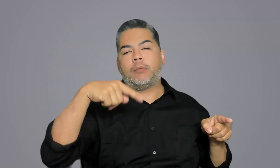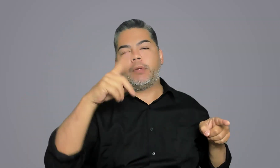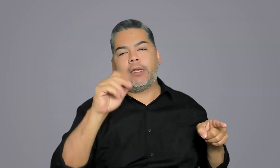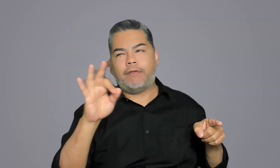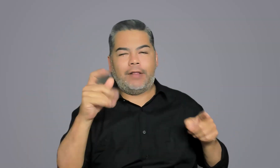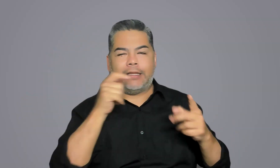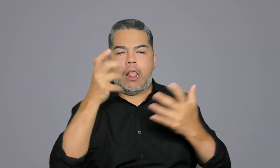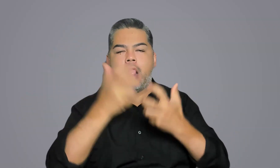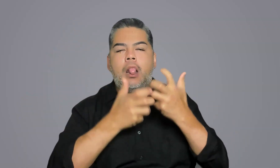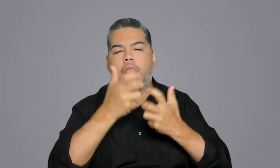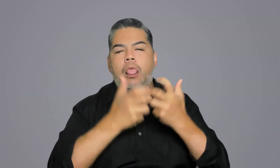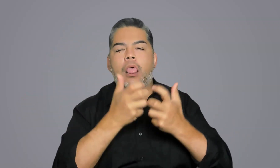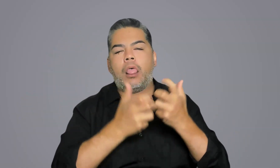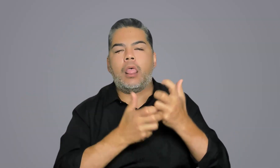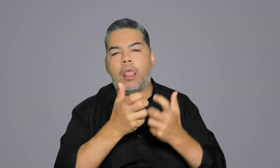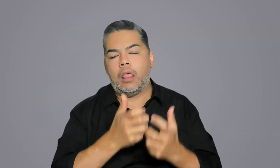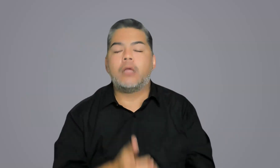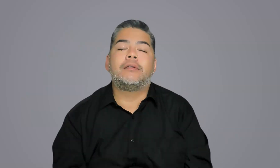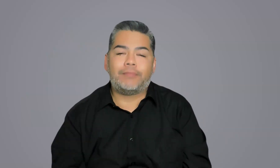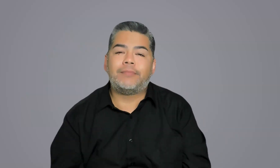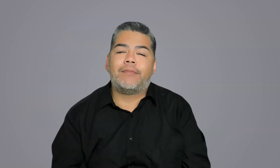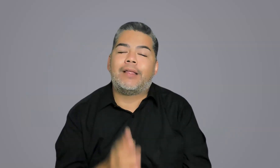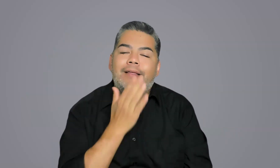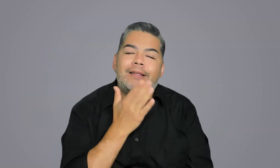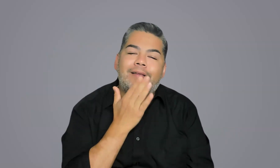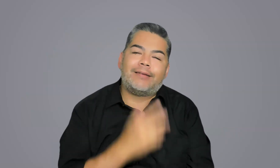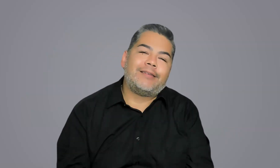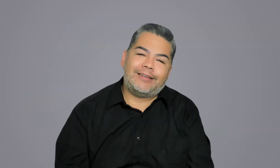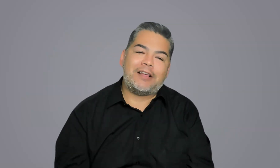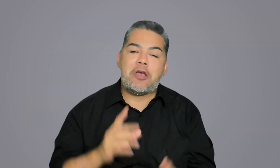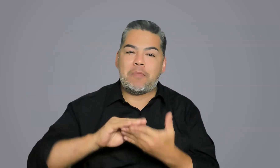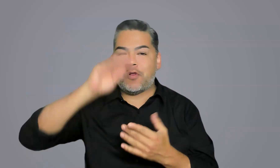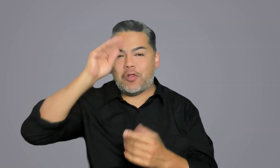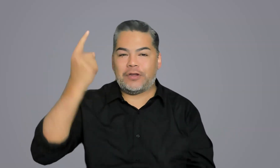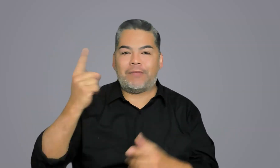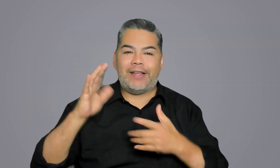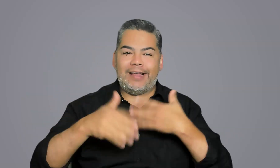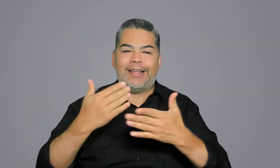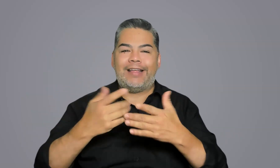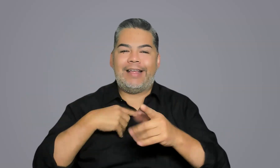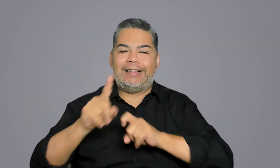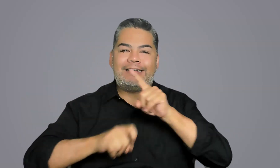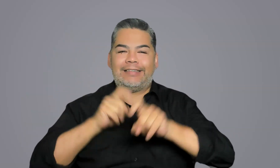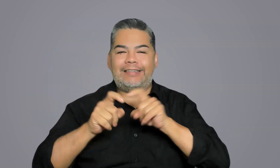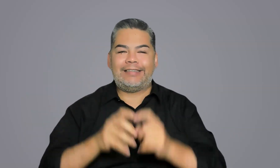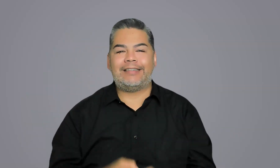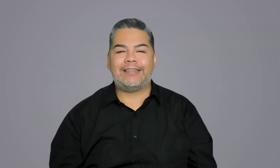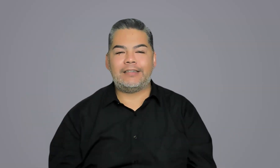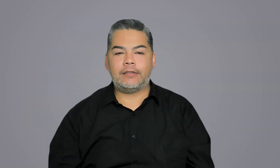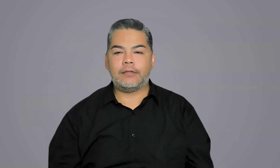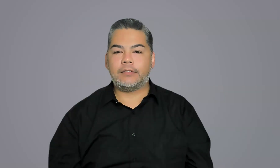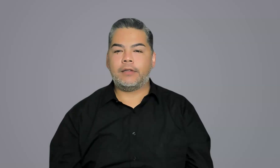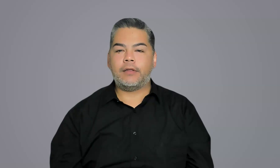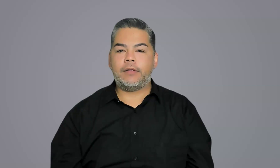well. Thank you. Thank you for that. Again, I'm learning something as I'm answering or asking these questions. So,